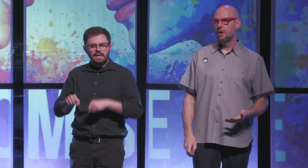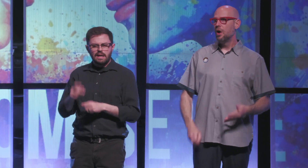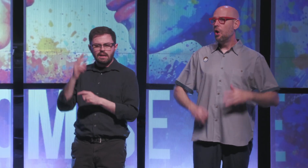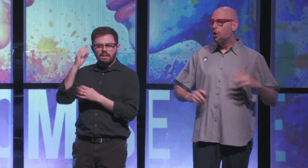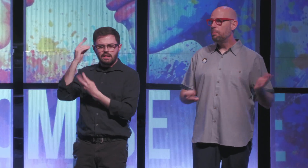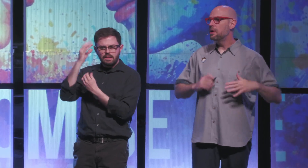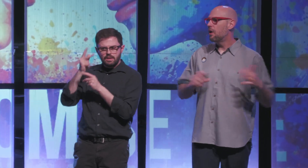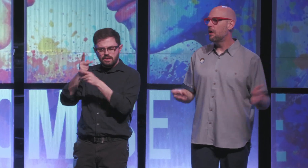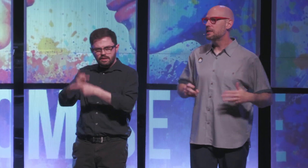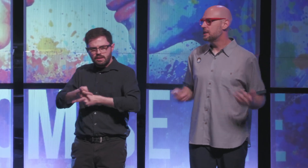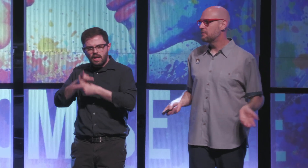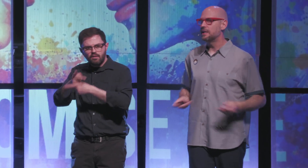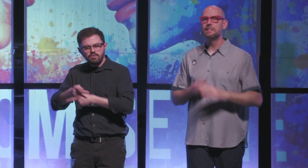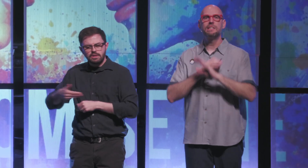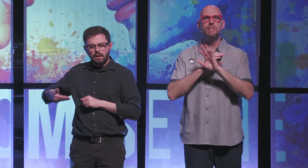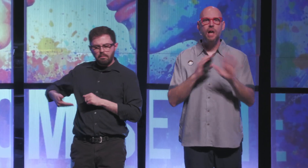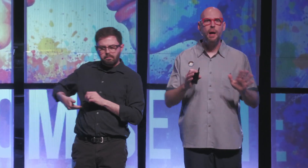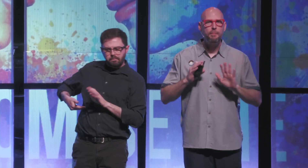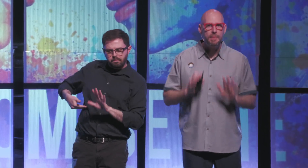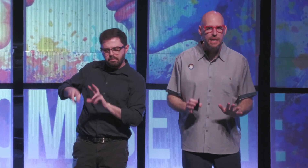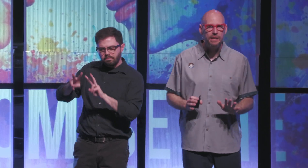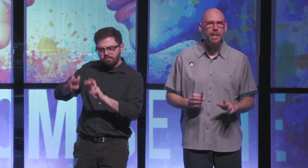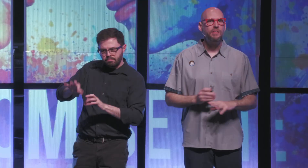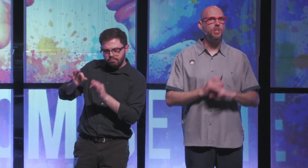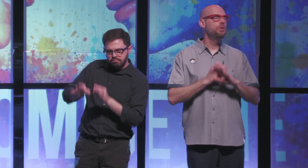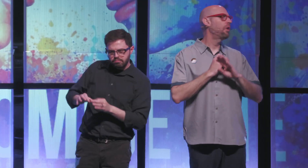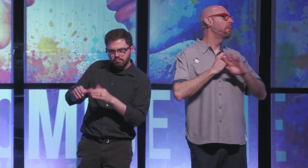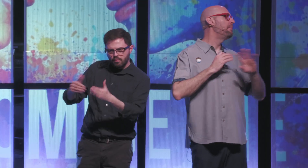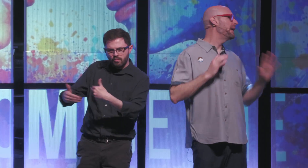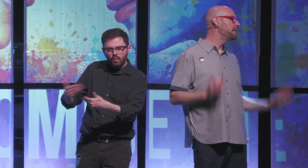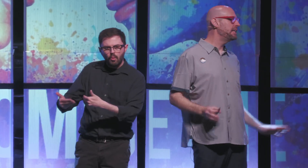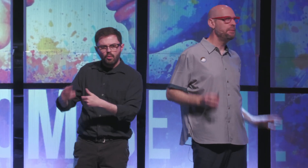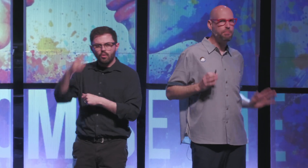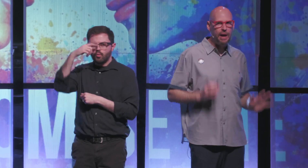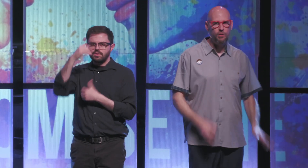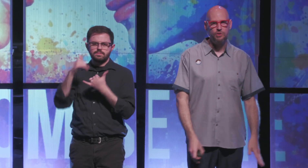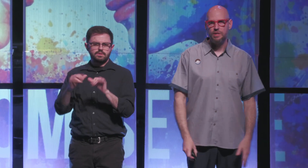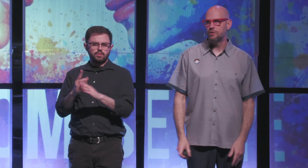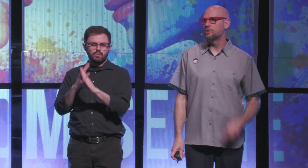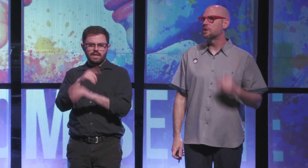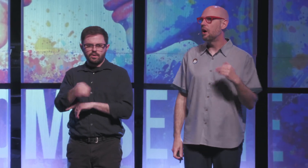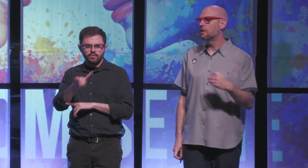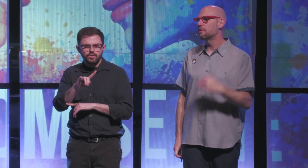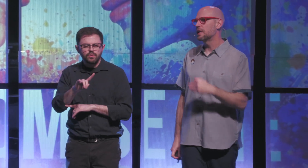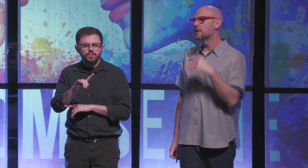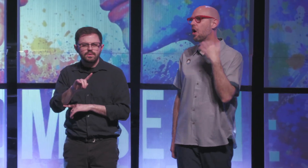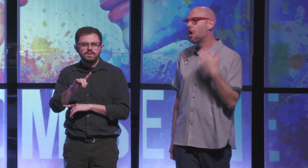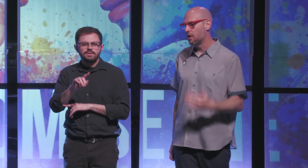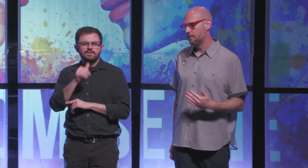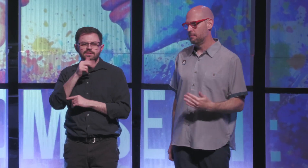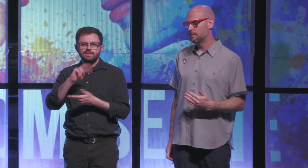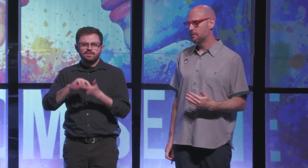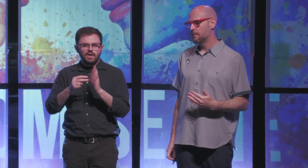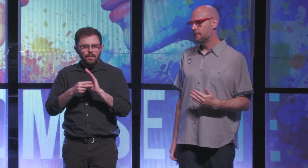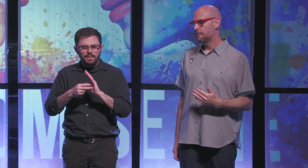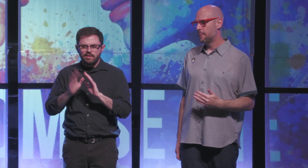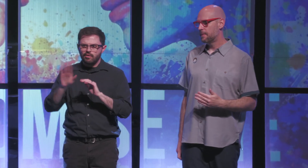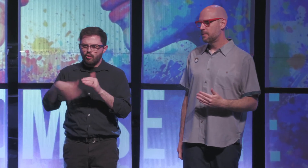protects. Open-hearted living does not mean that you are abandoning boundaries or tolerating harm.